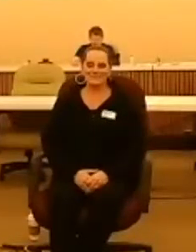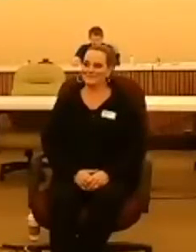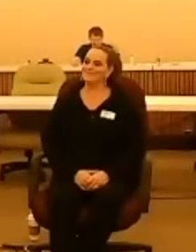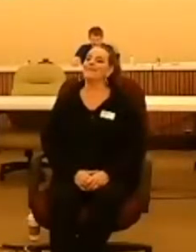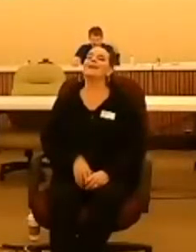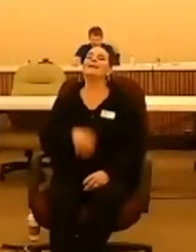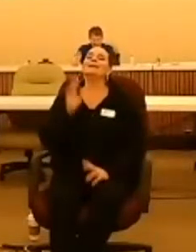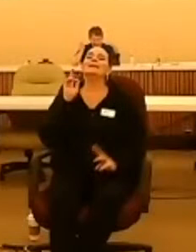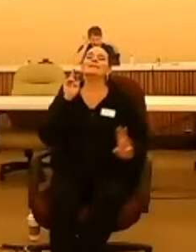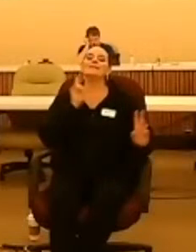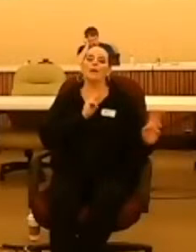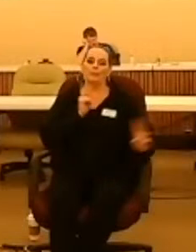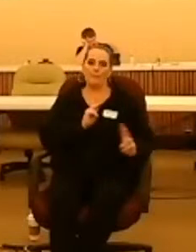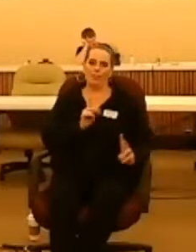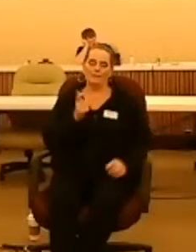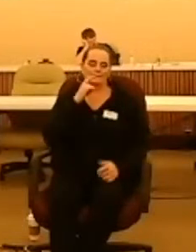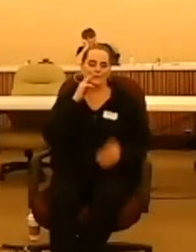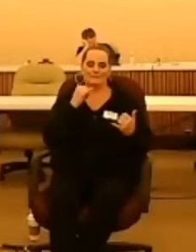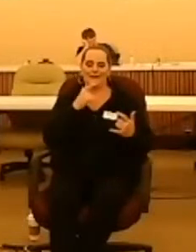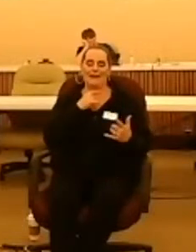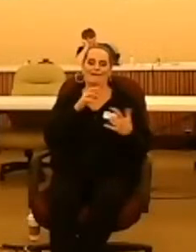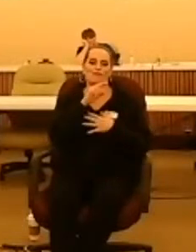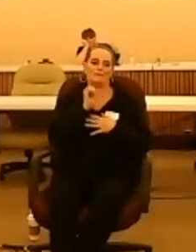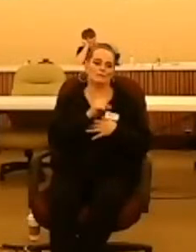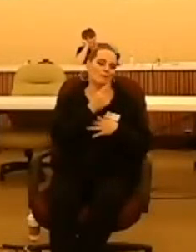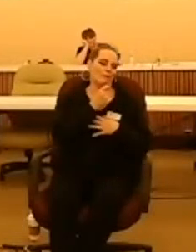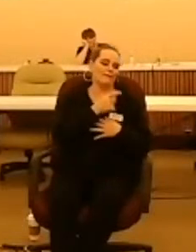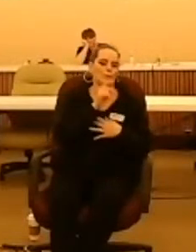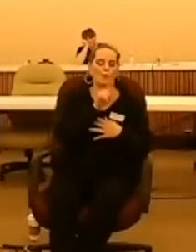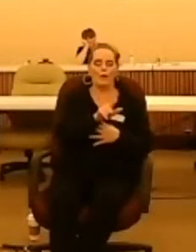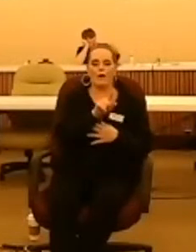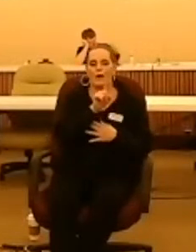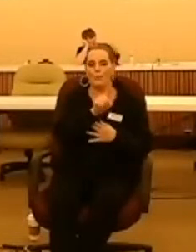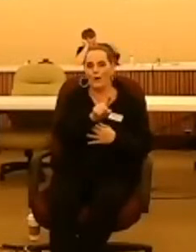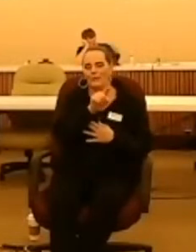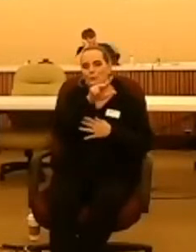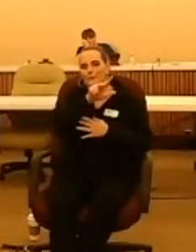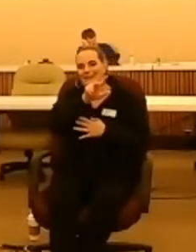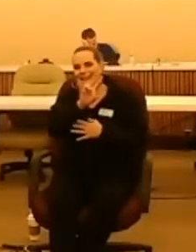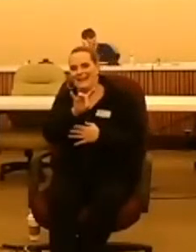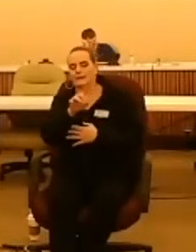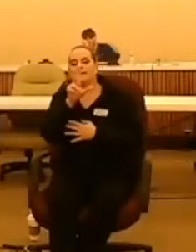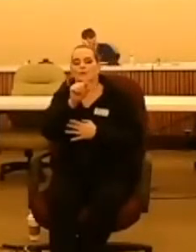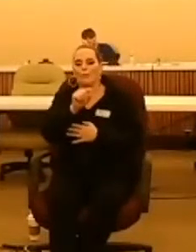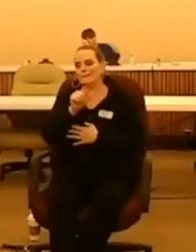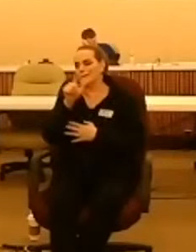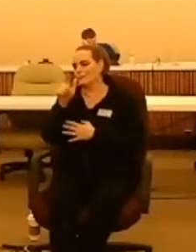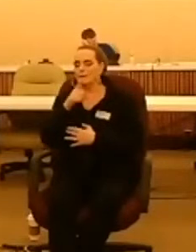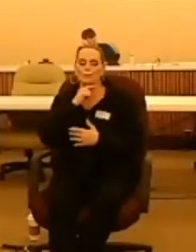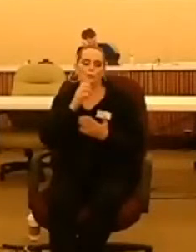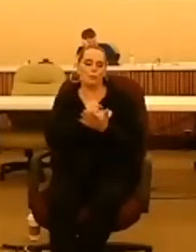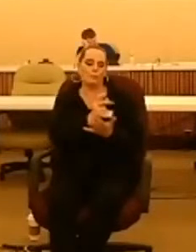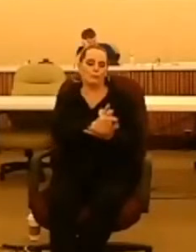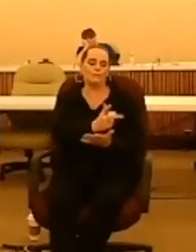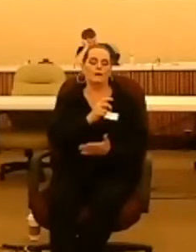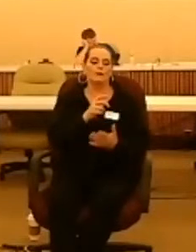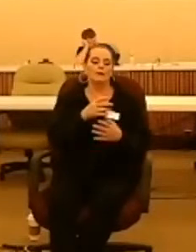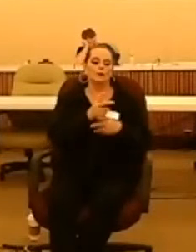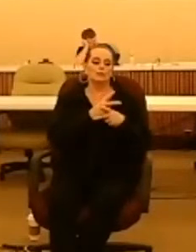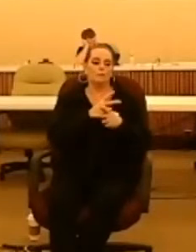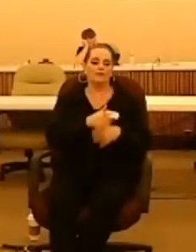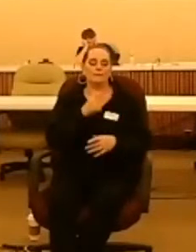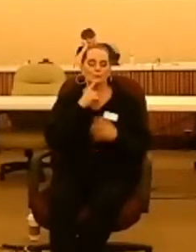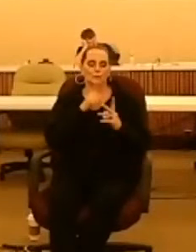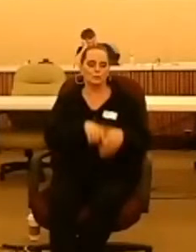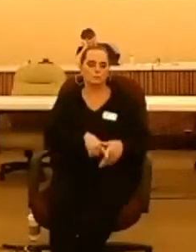Fellow board members, I have resolution 11-138, 2021 to authorize the supervisors to